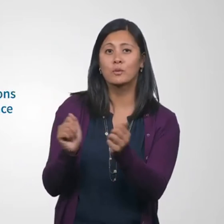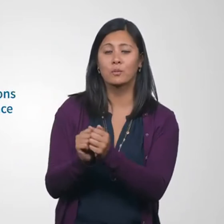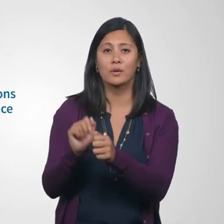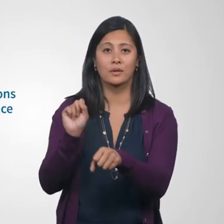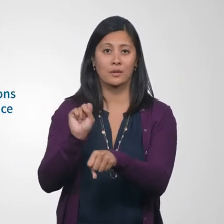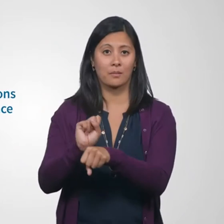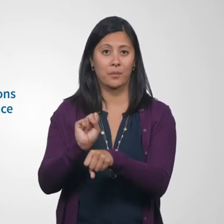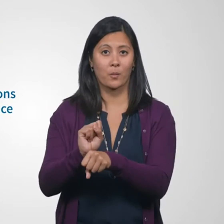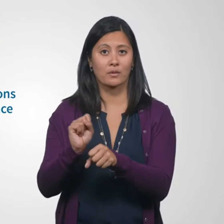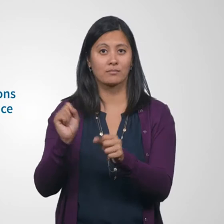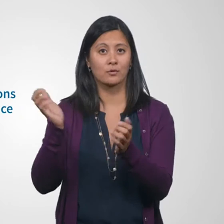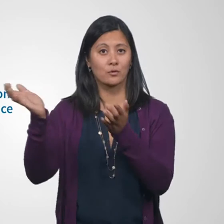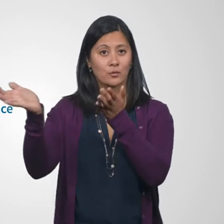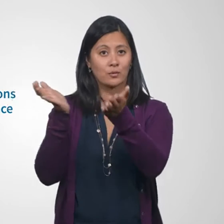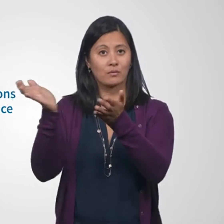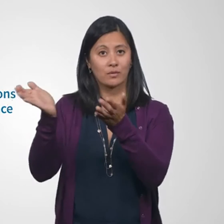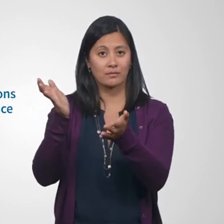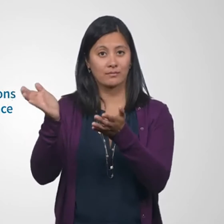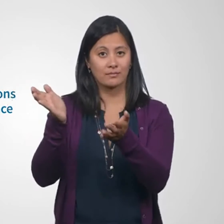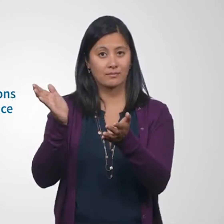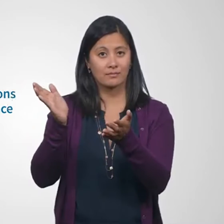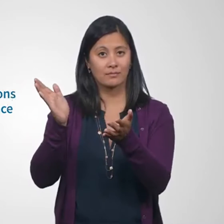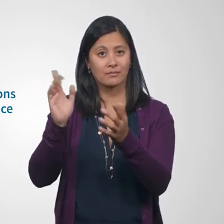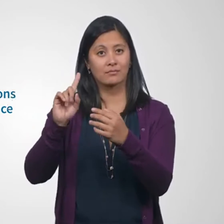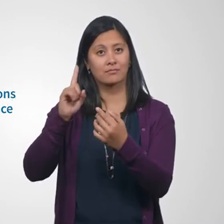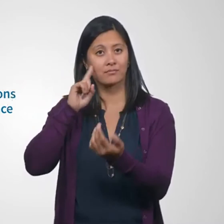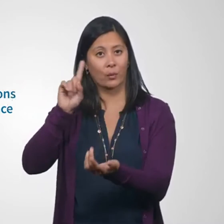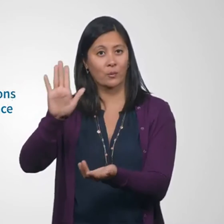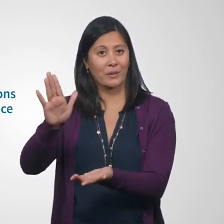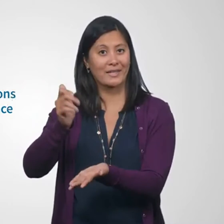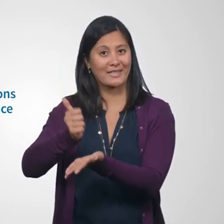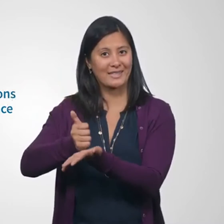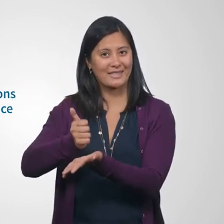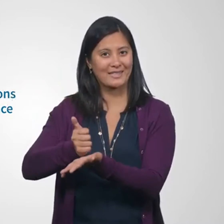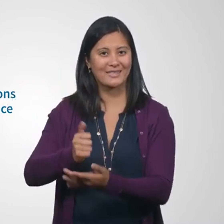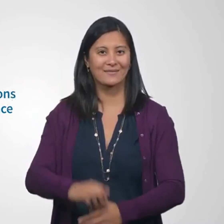and/or speak to the Personnel Services Family Connections Office on base for assistance.